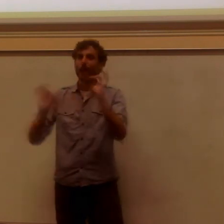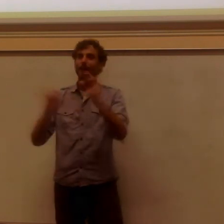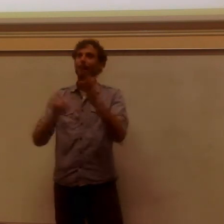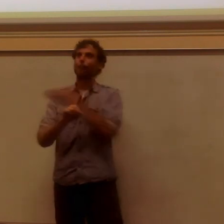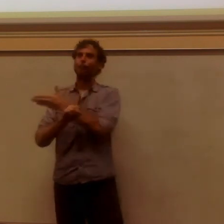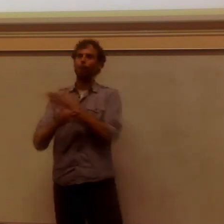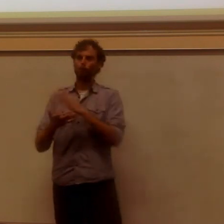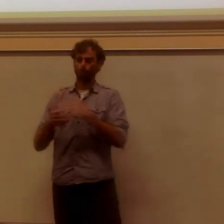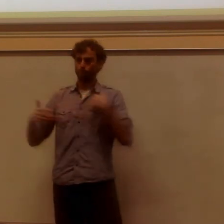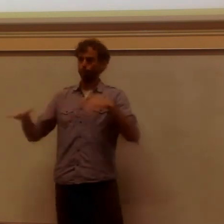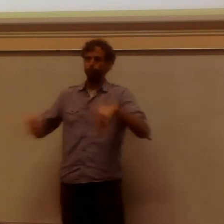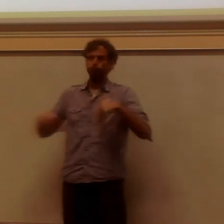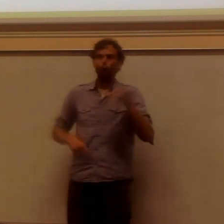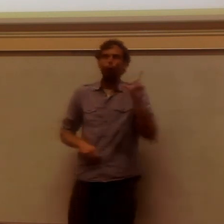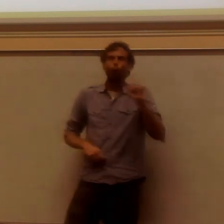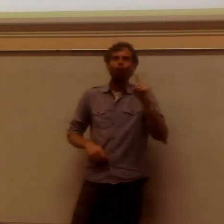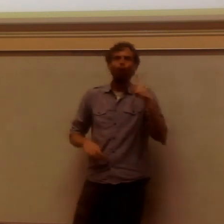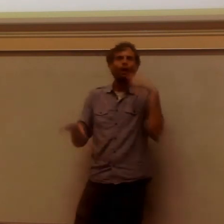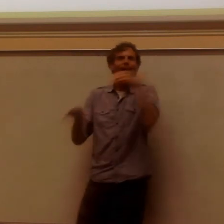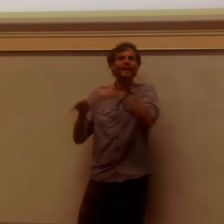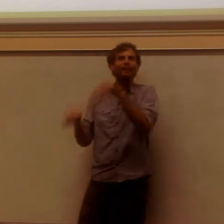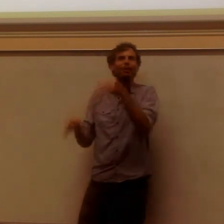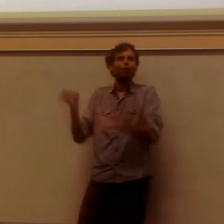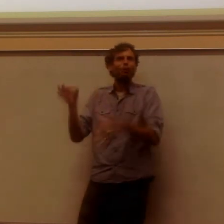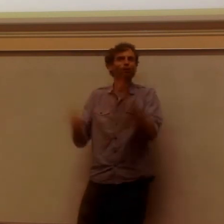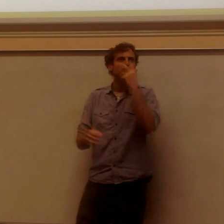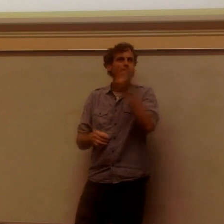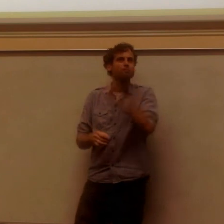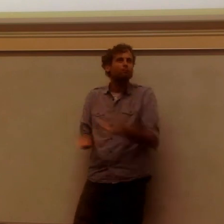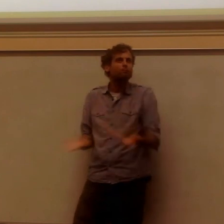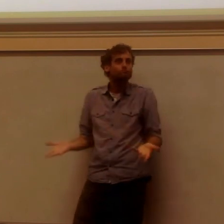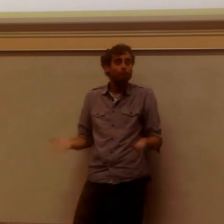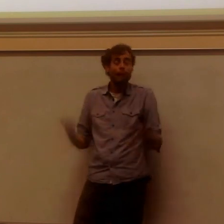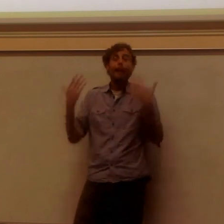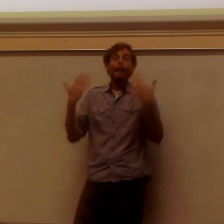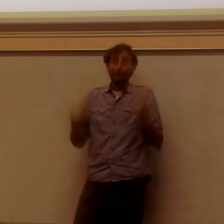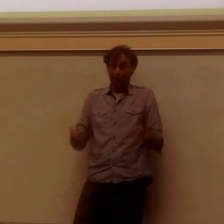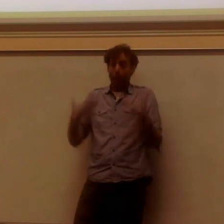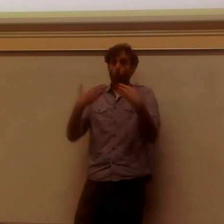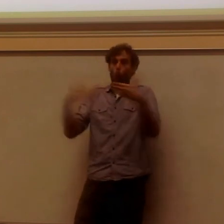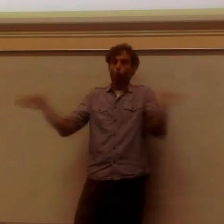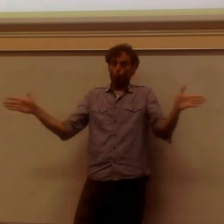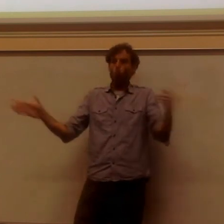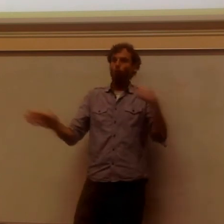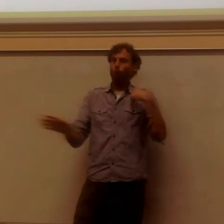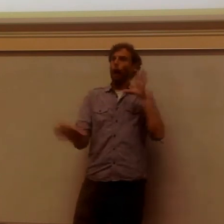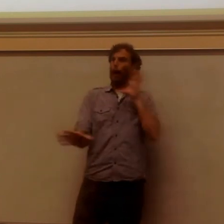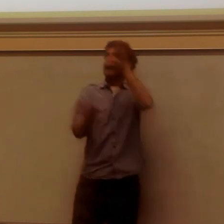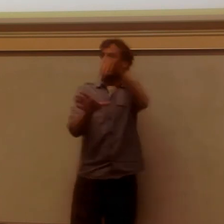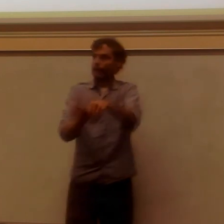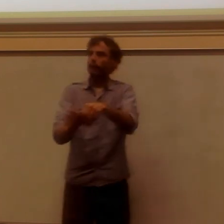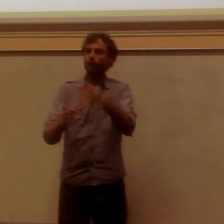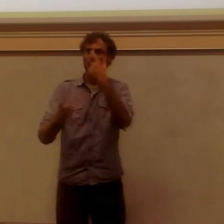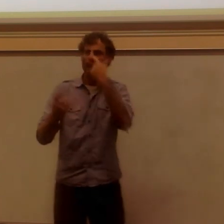and thought that because there wasn't the technological capacity for deaf people to access European